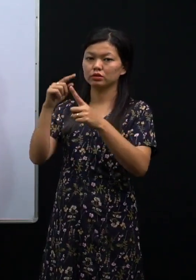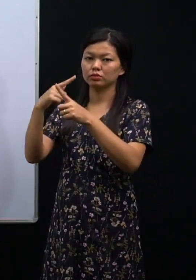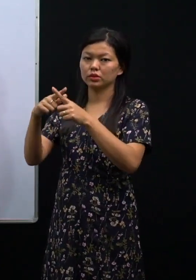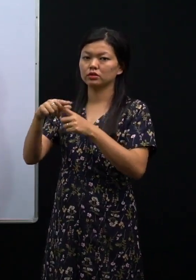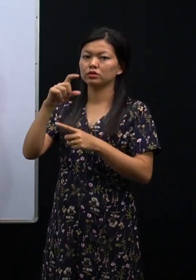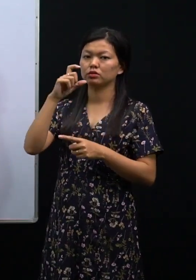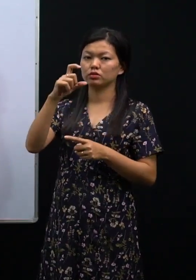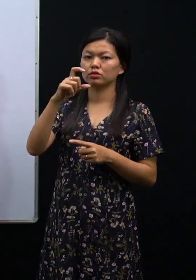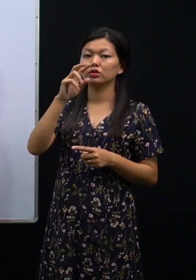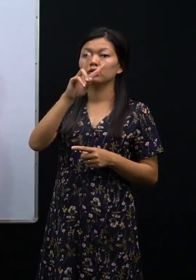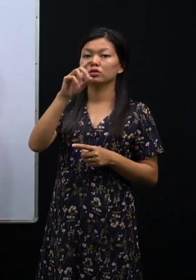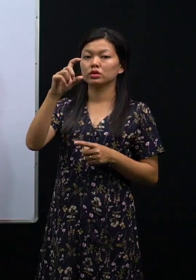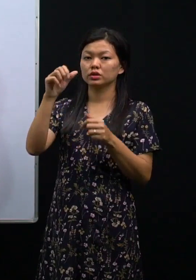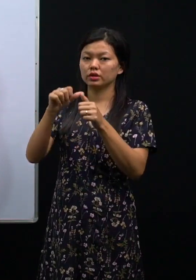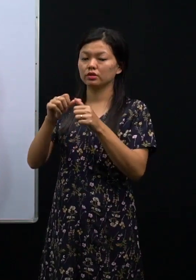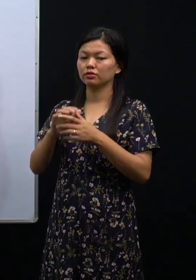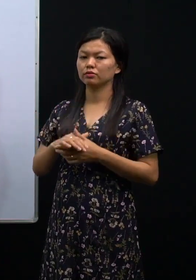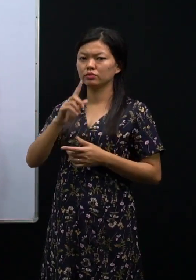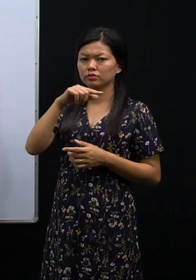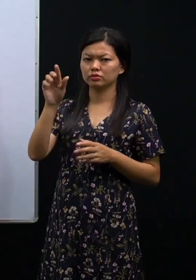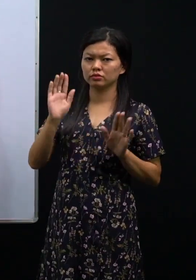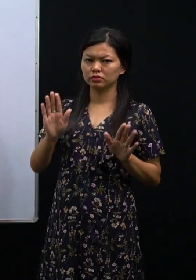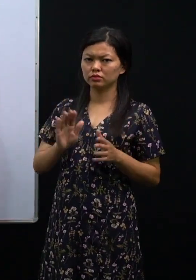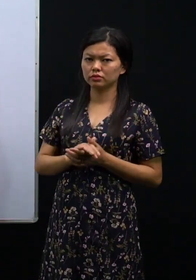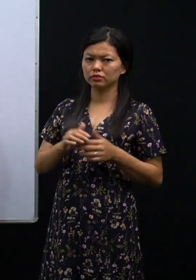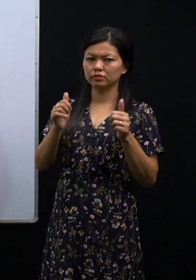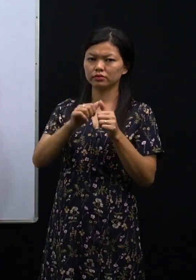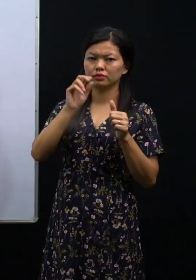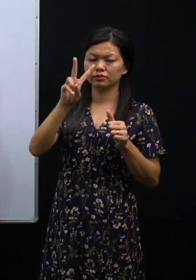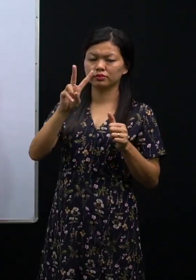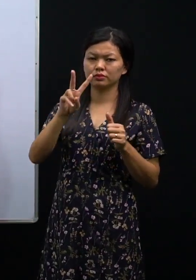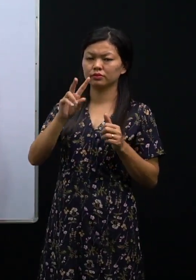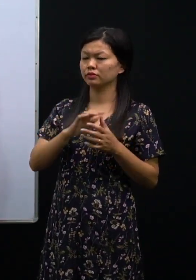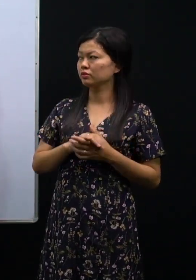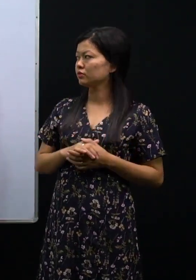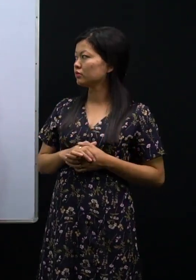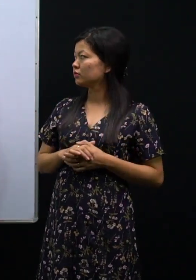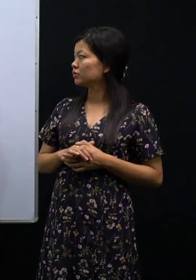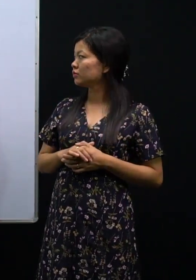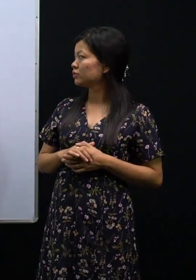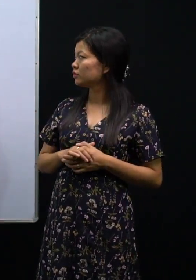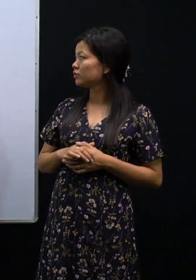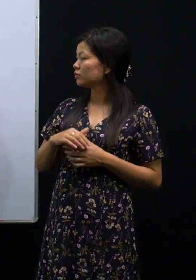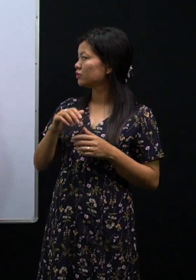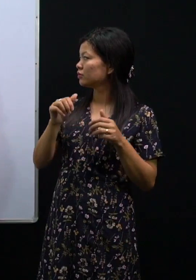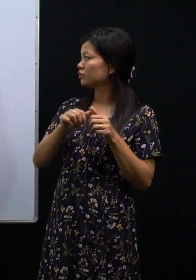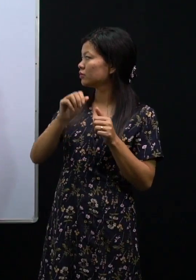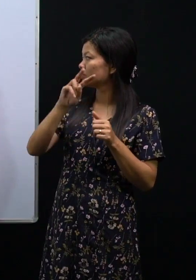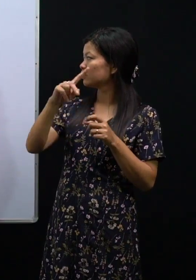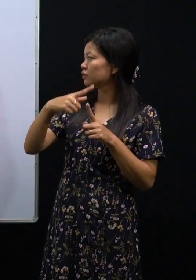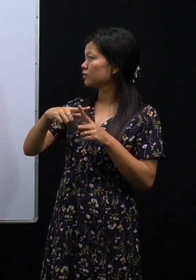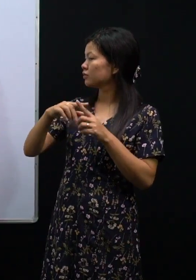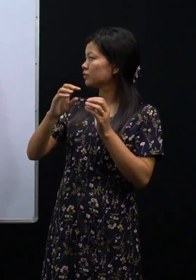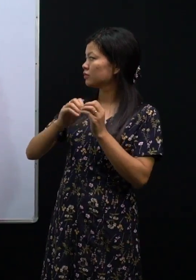2ca, correct? Now I'll write in here, a square means, the formula what is there? A square plus